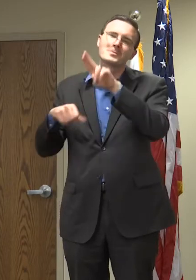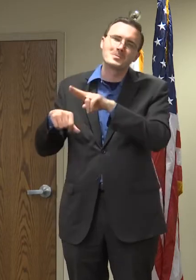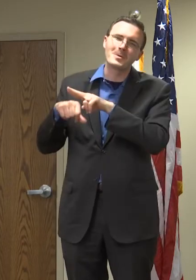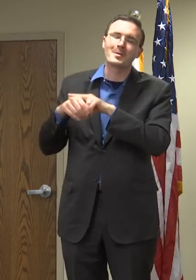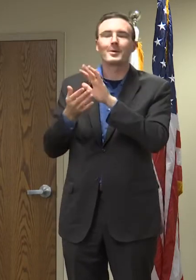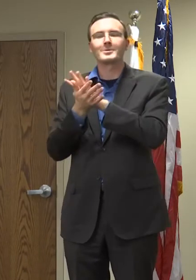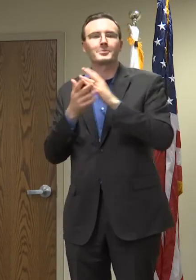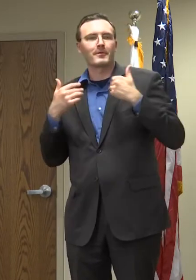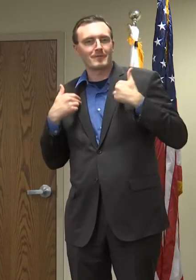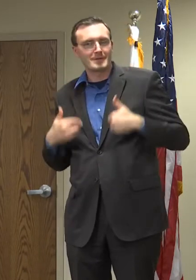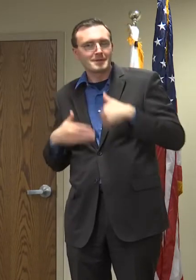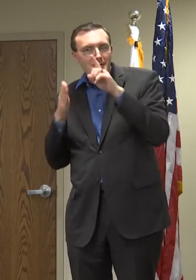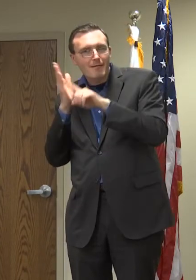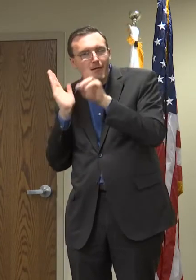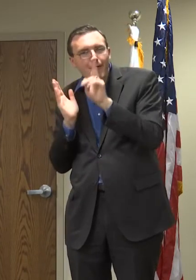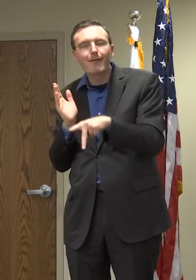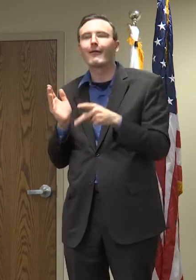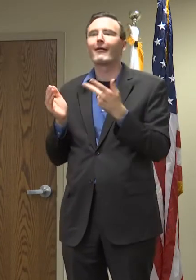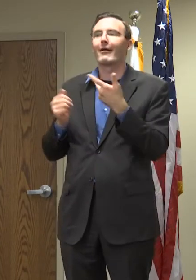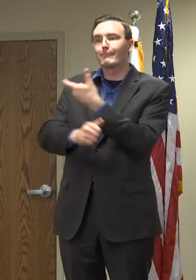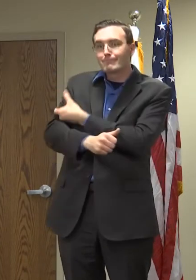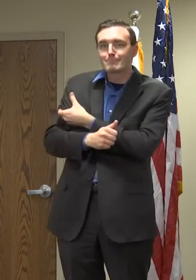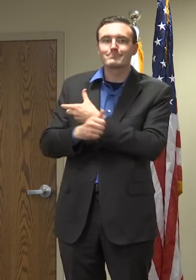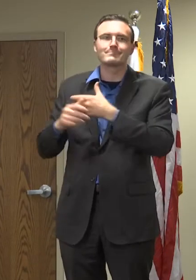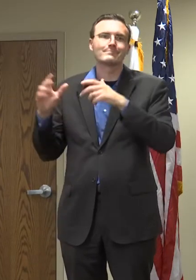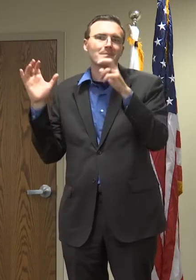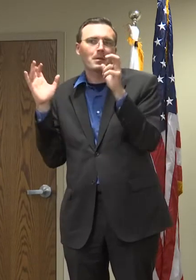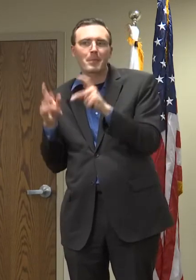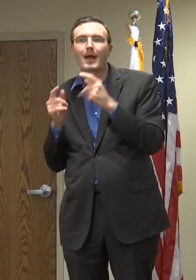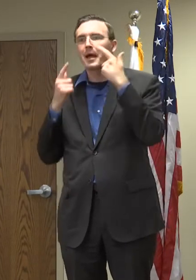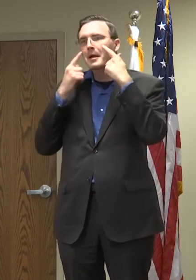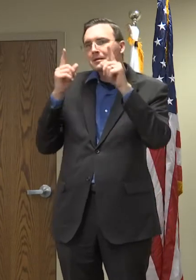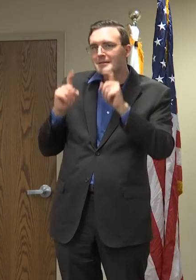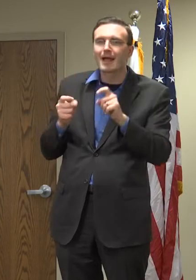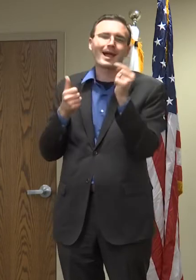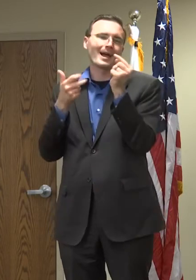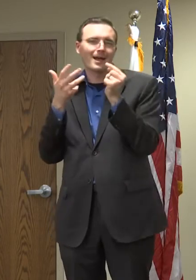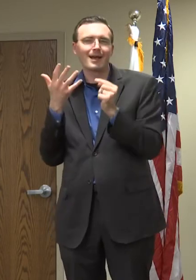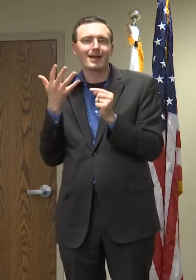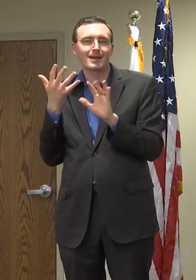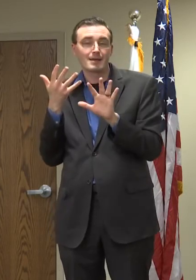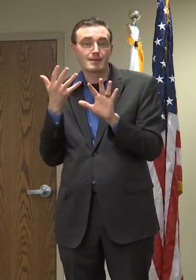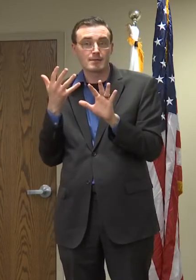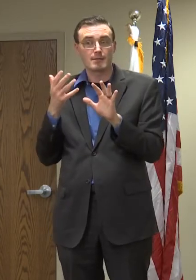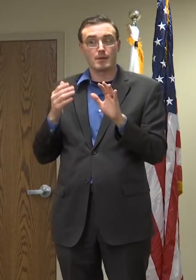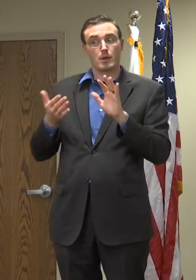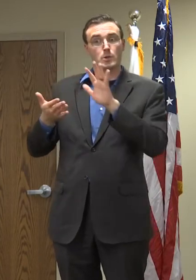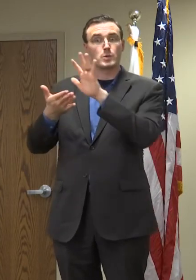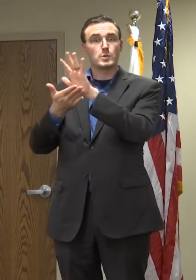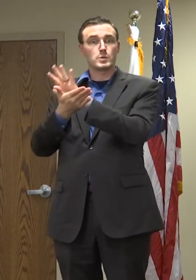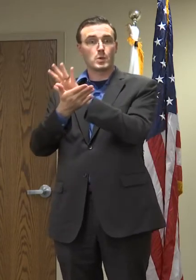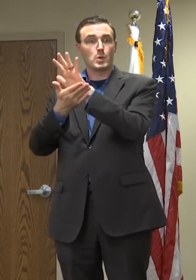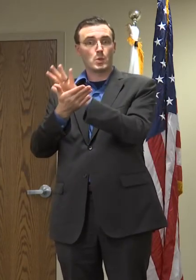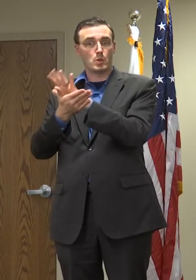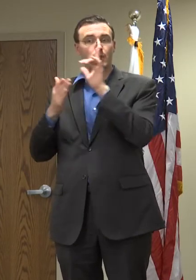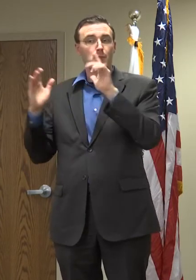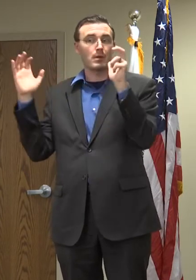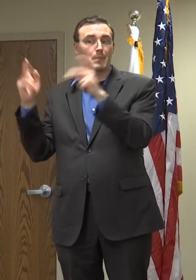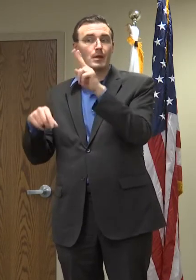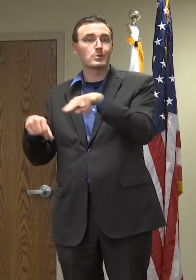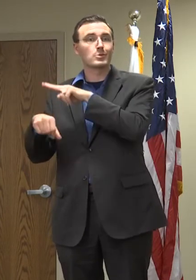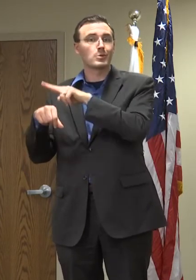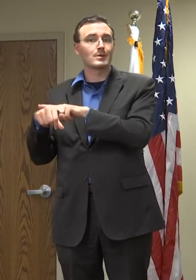their vaccinations, are already back, your eye exams, it will not be school as usual from a public health perspective.